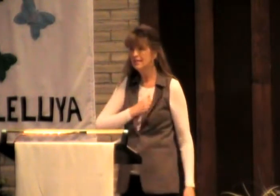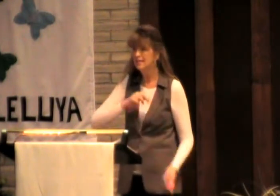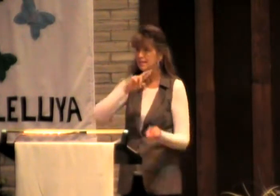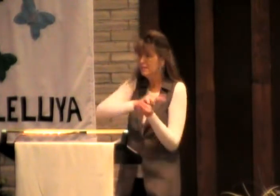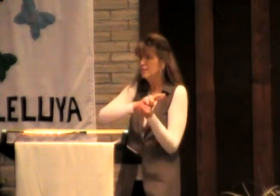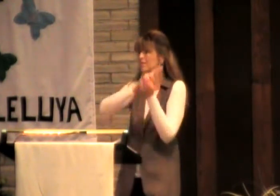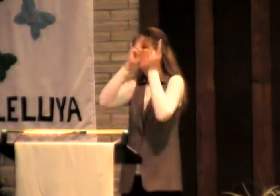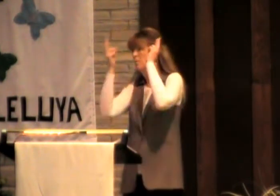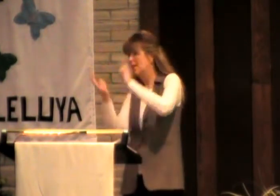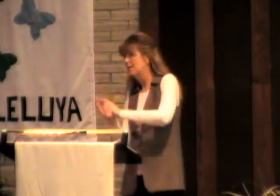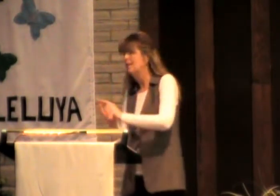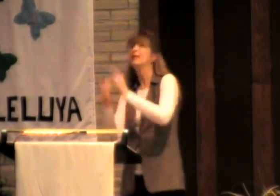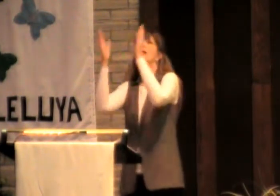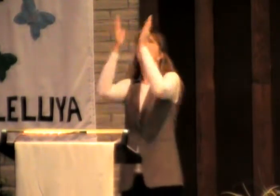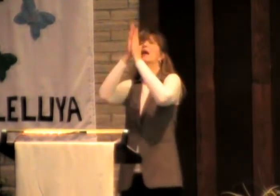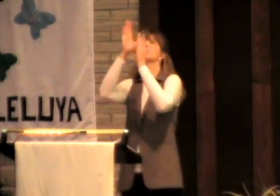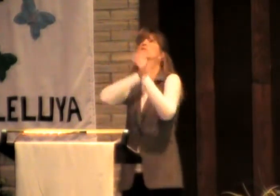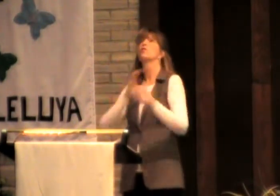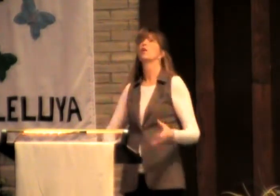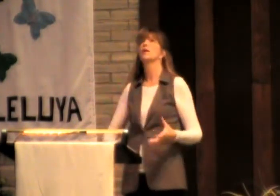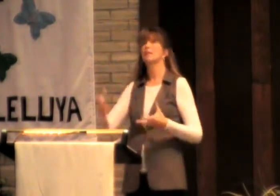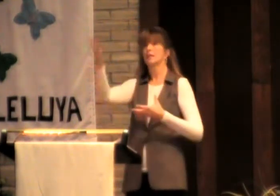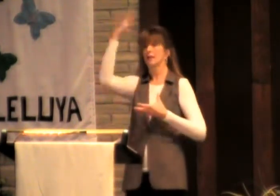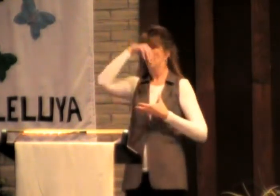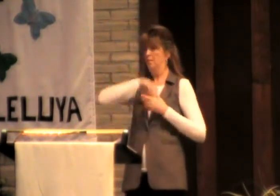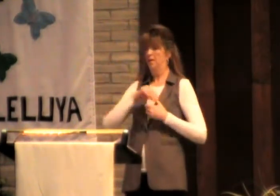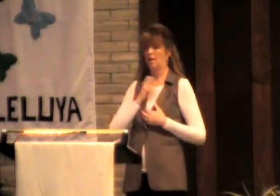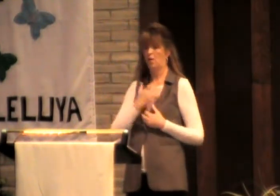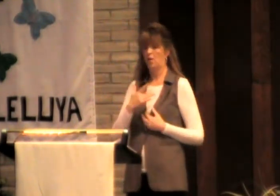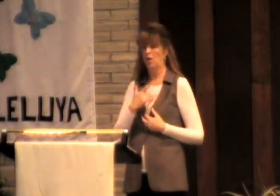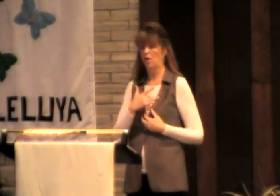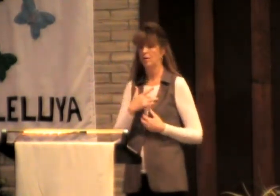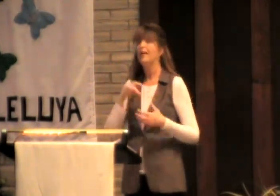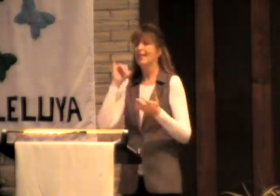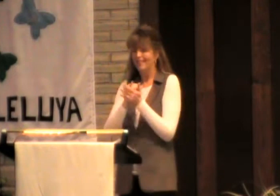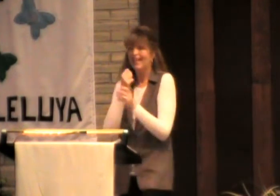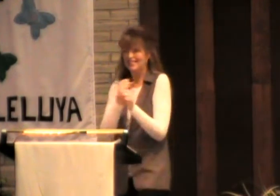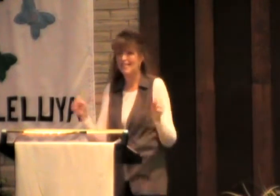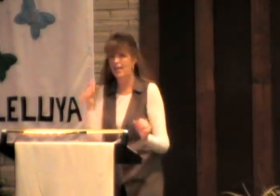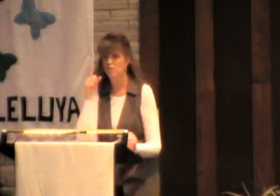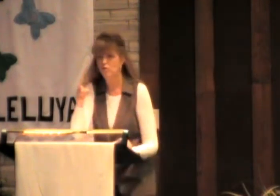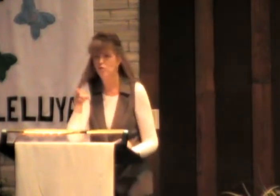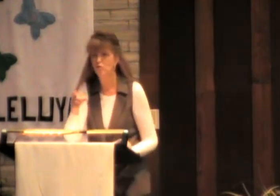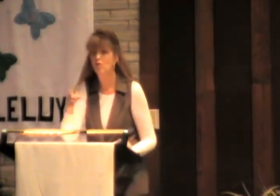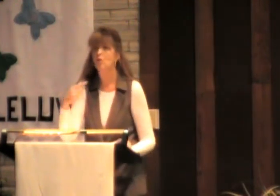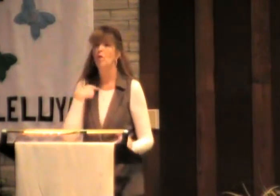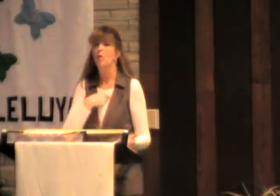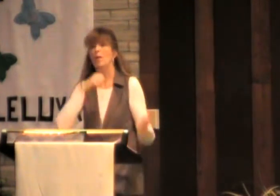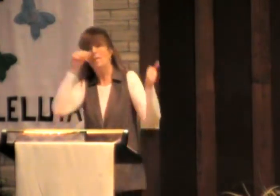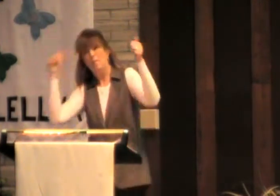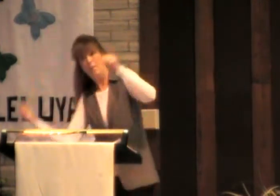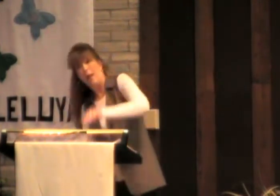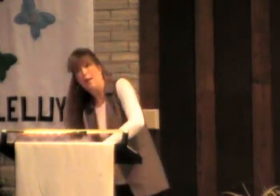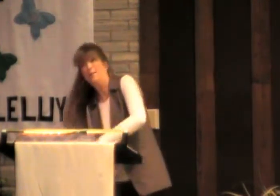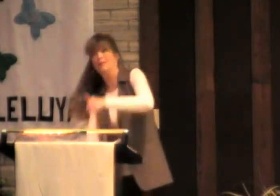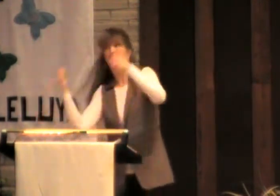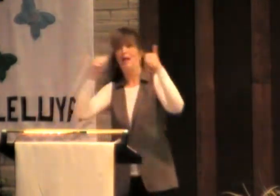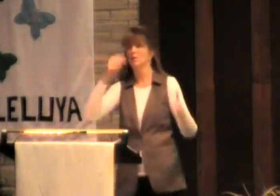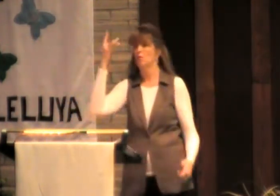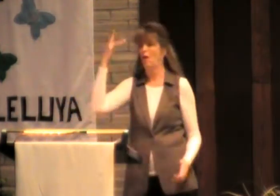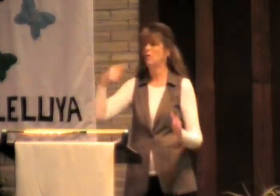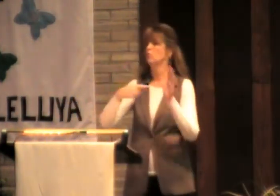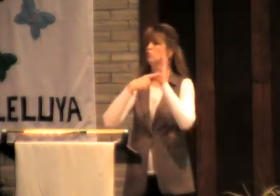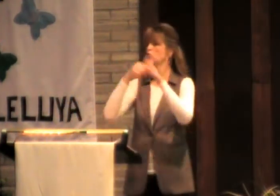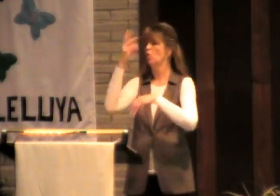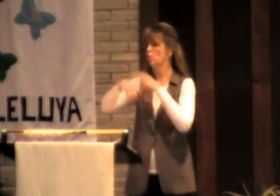Messiah, and repenting and asking Christ to come into our heart, that saves you. When